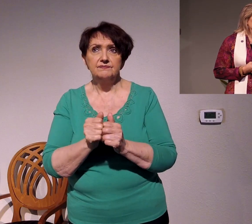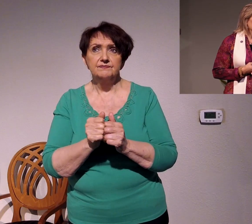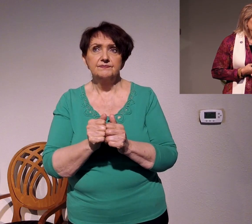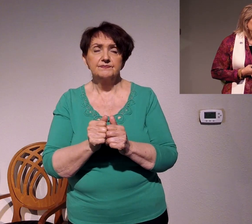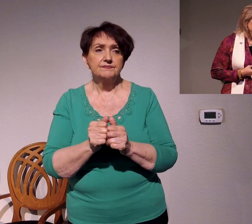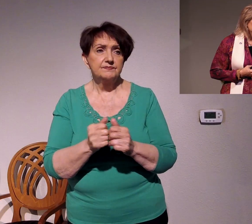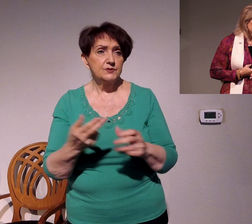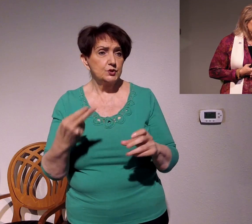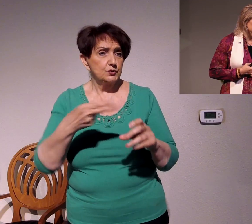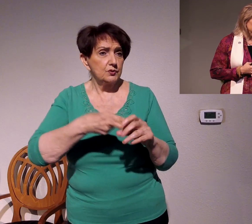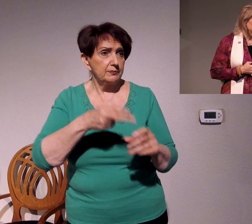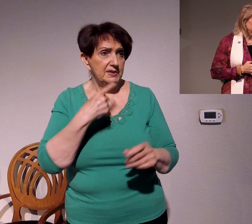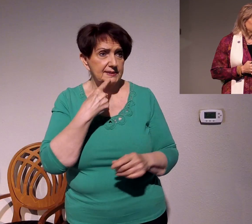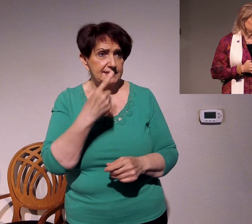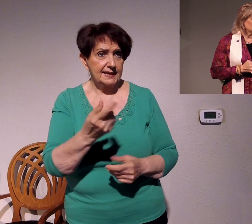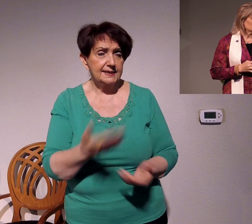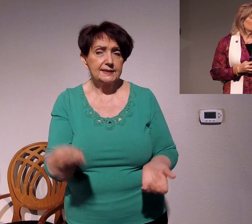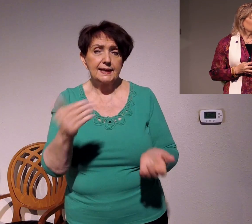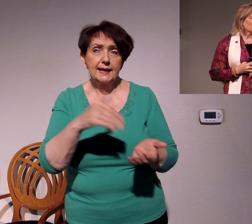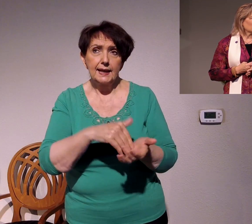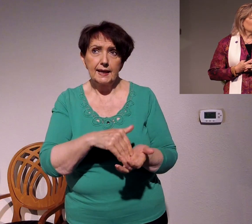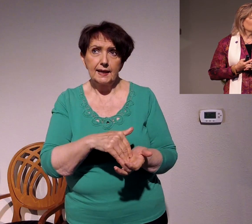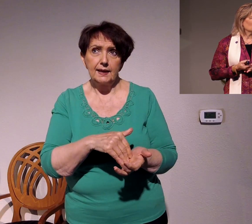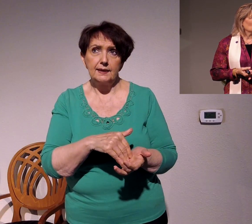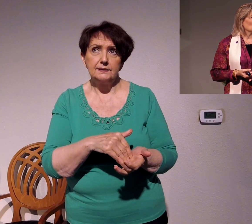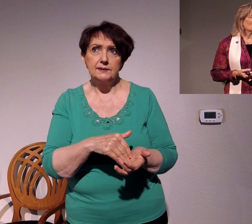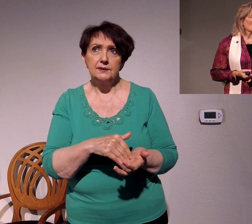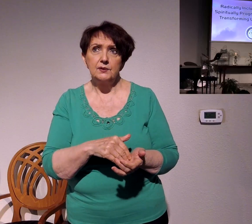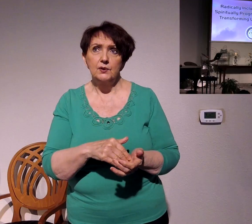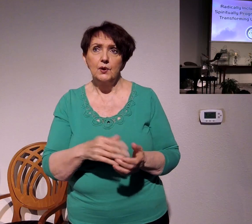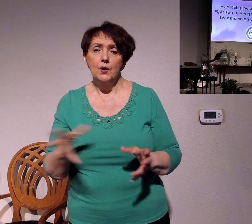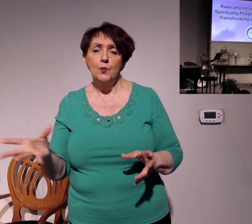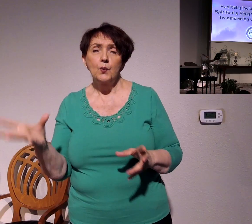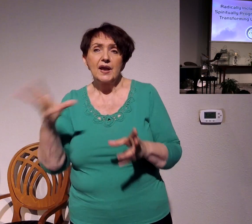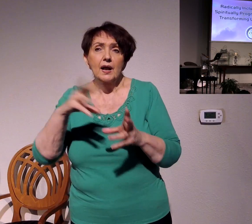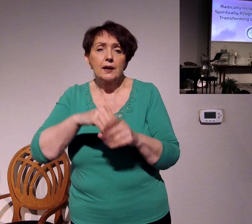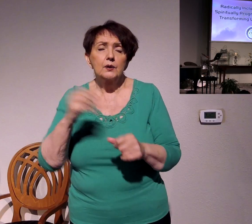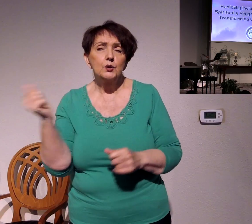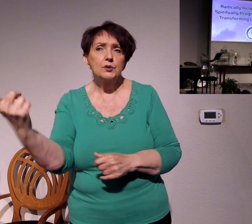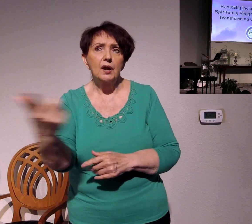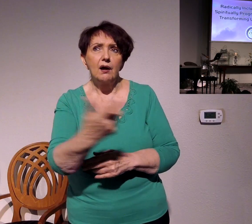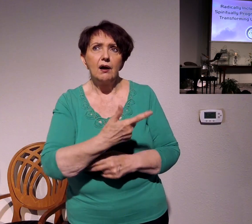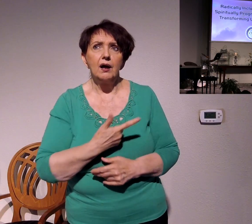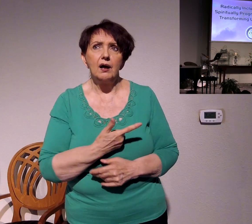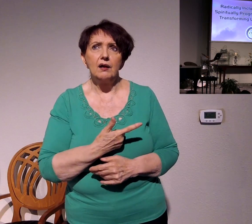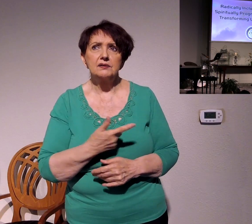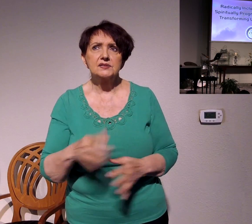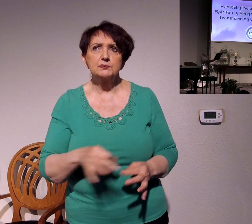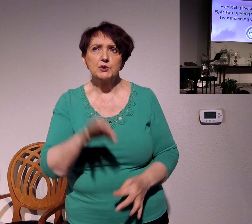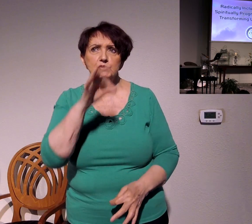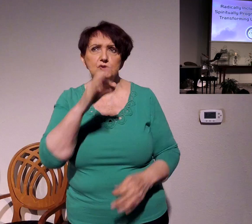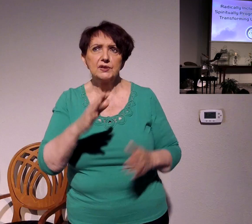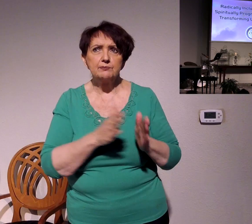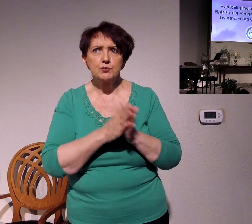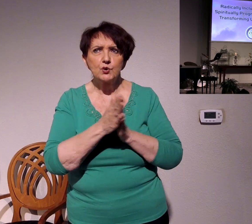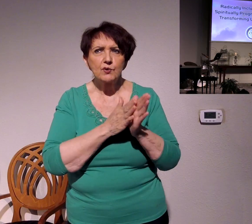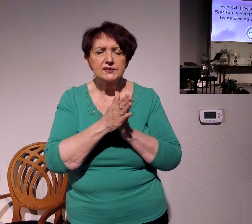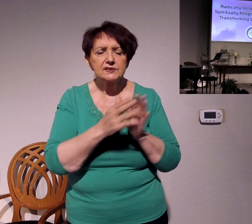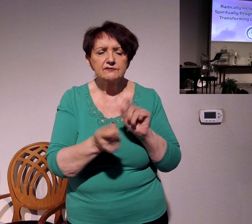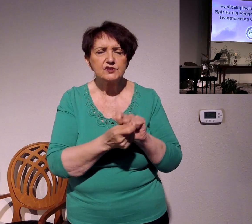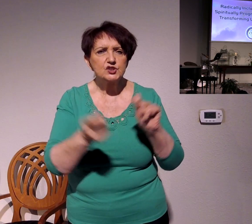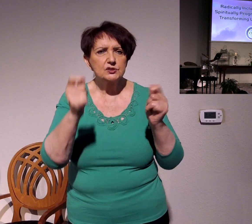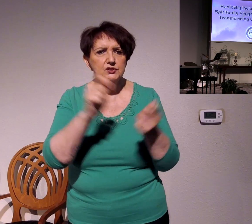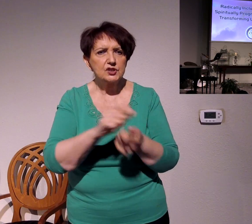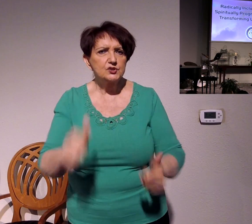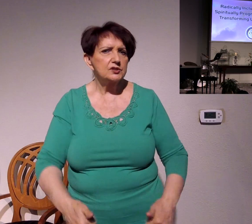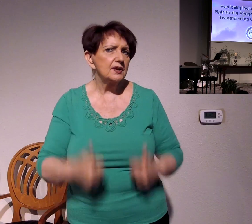Would you join me in saying it again today? We are radically inclusive, spiritually